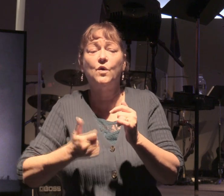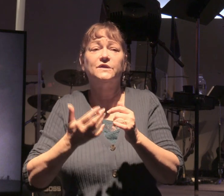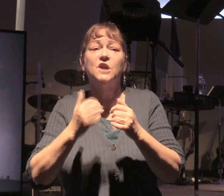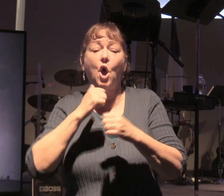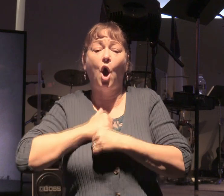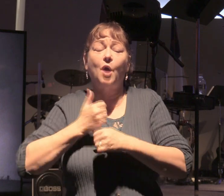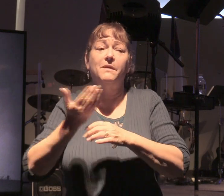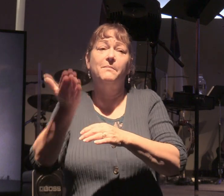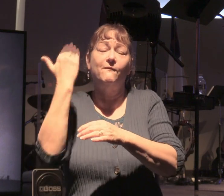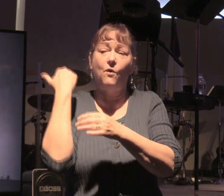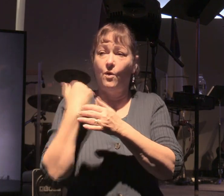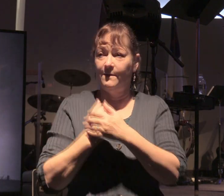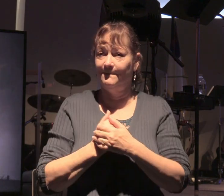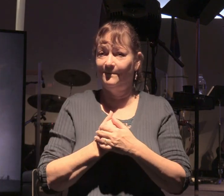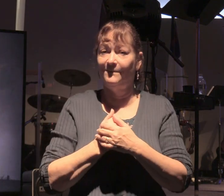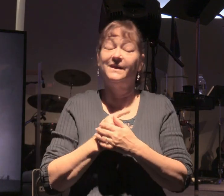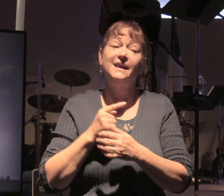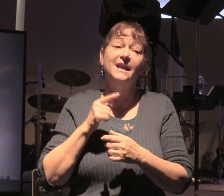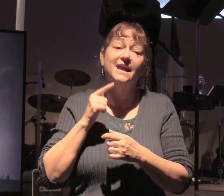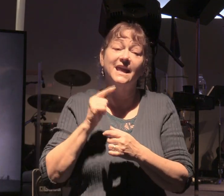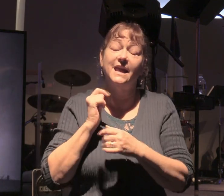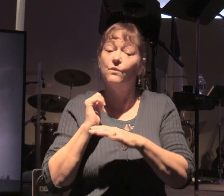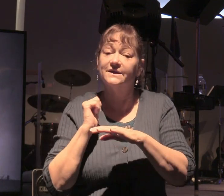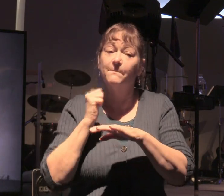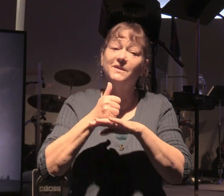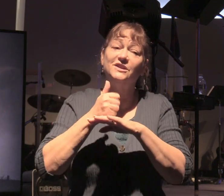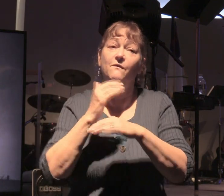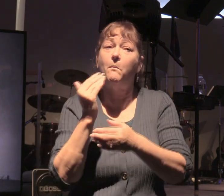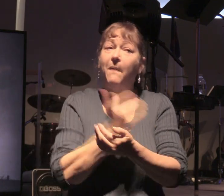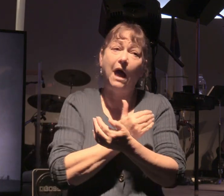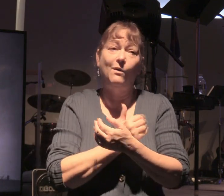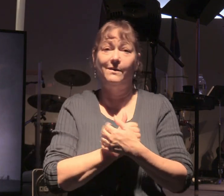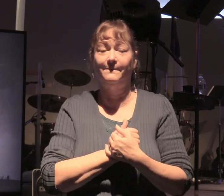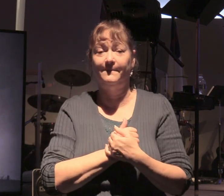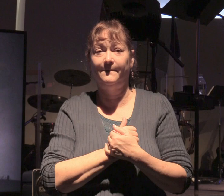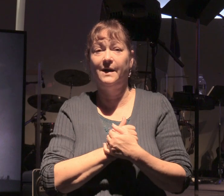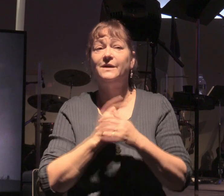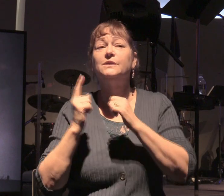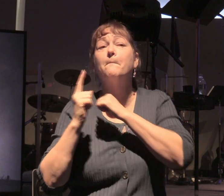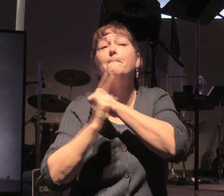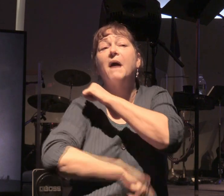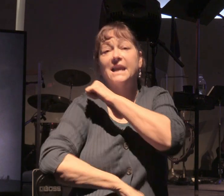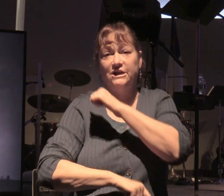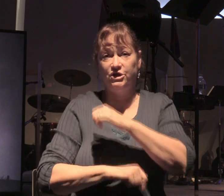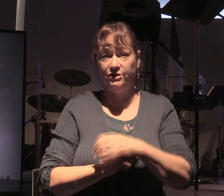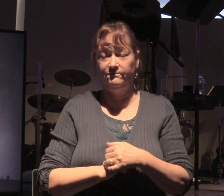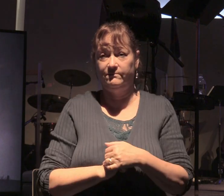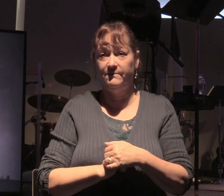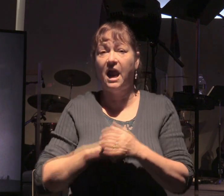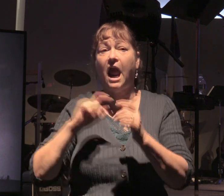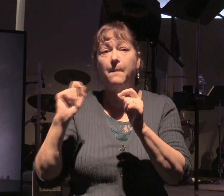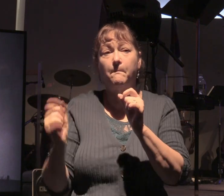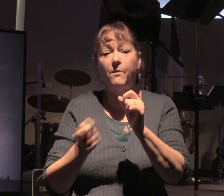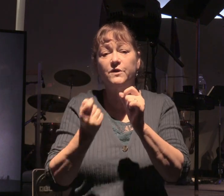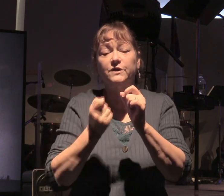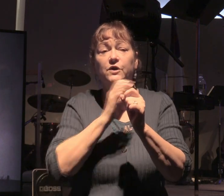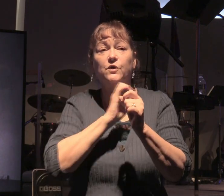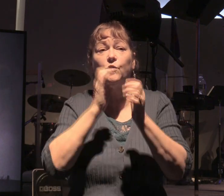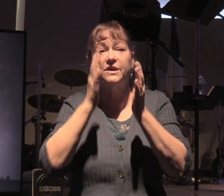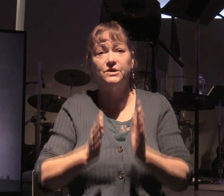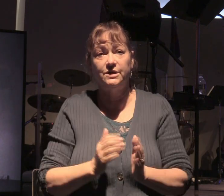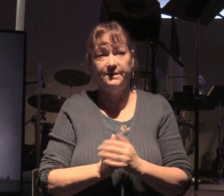him. He was in a position of power to punish and persecute